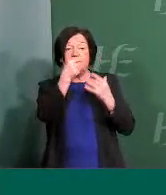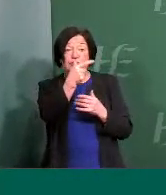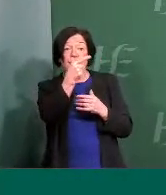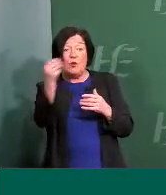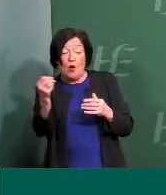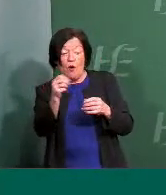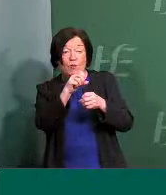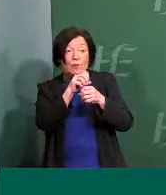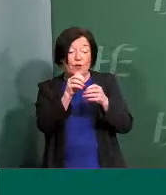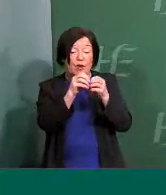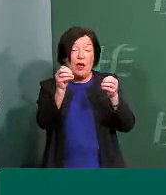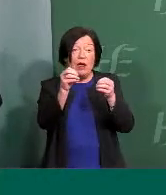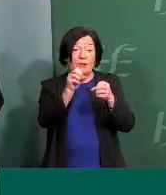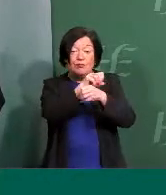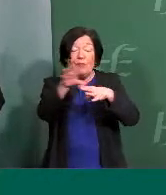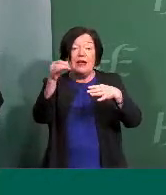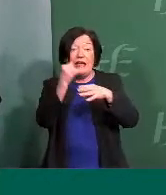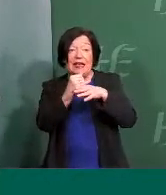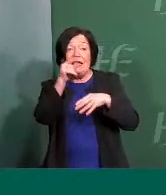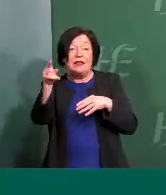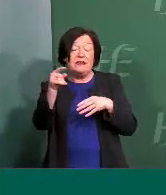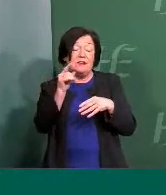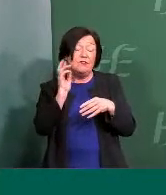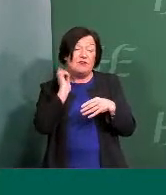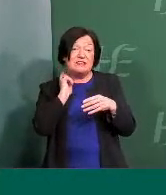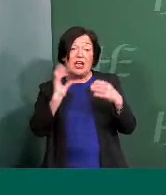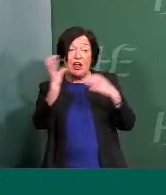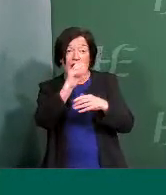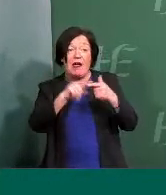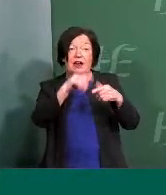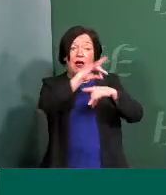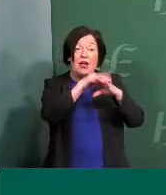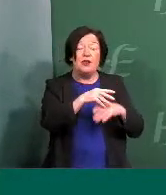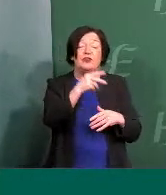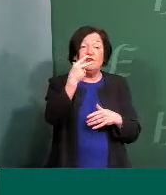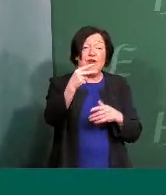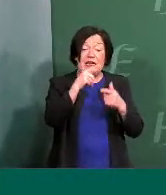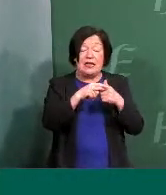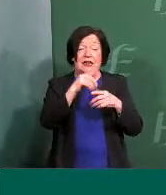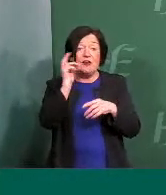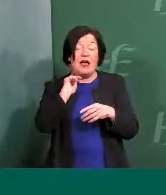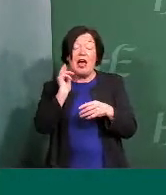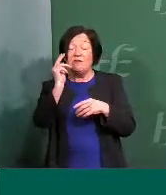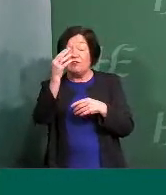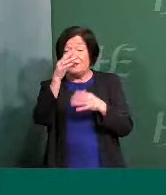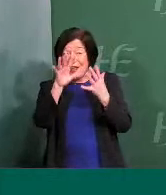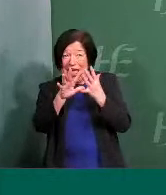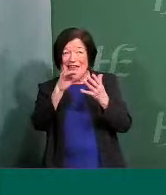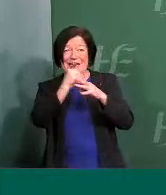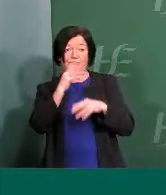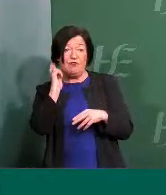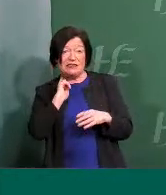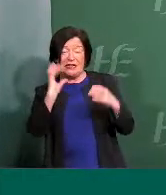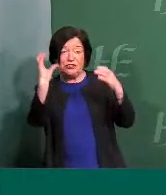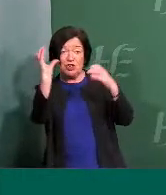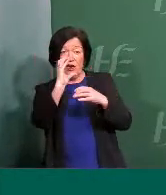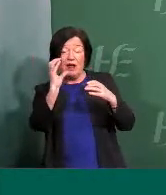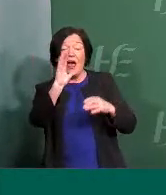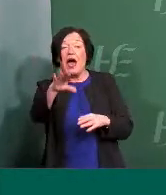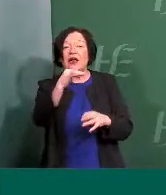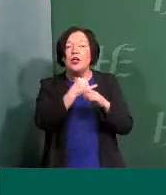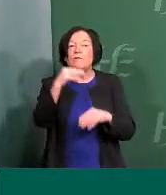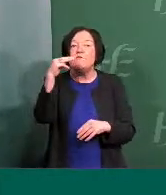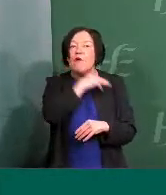open outbreaks in hospitals and long-term residential care, 3 new outbreaks in hospitals and 10 in residential care facilities. And important to note